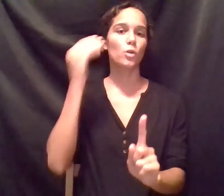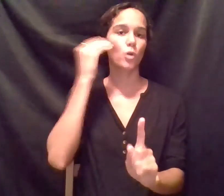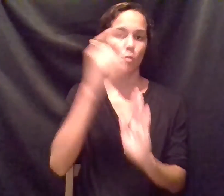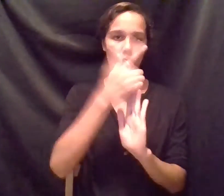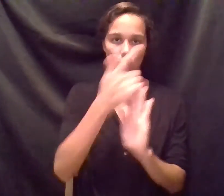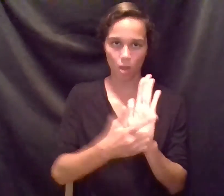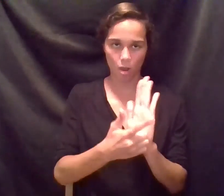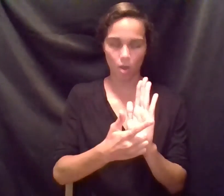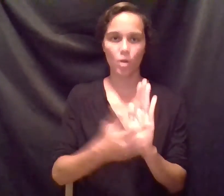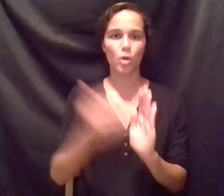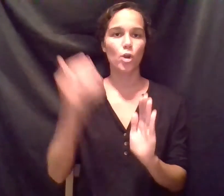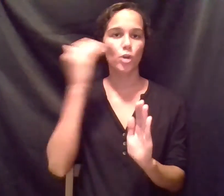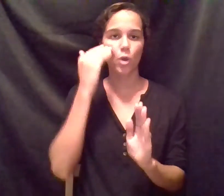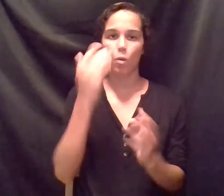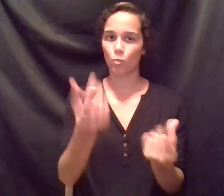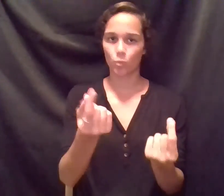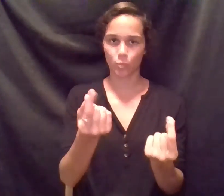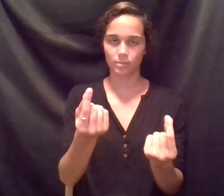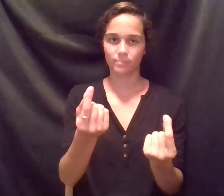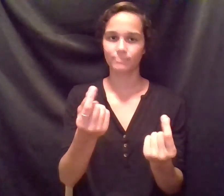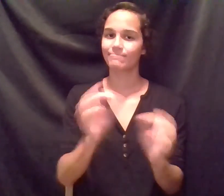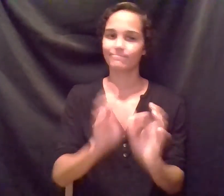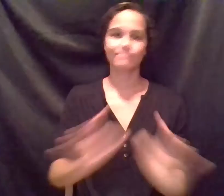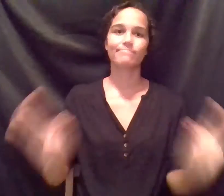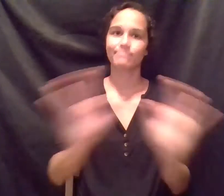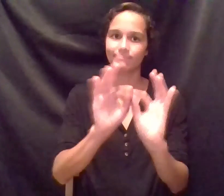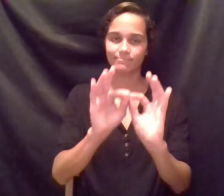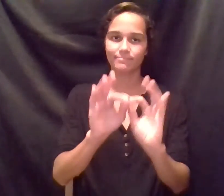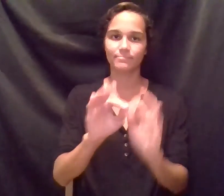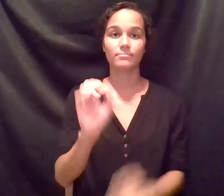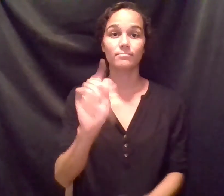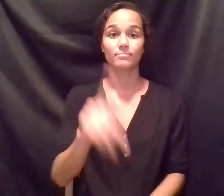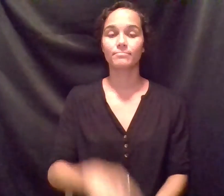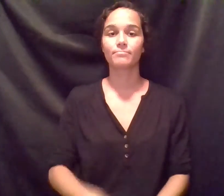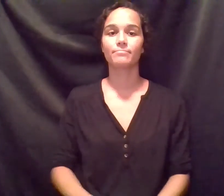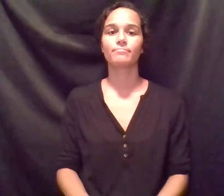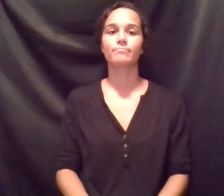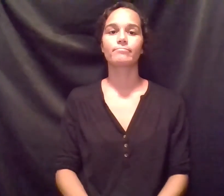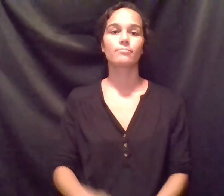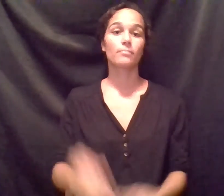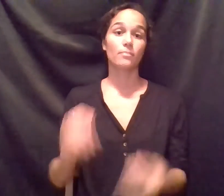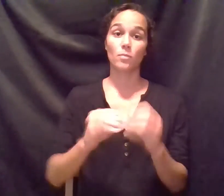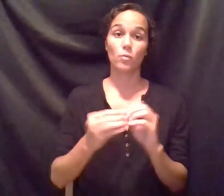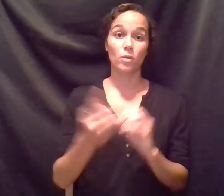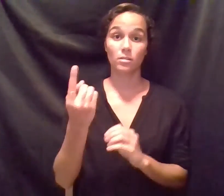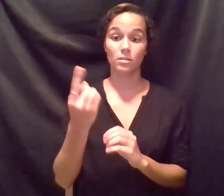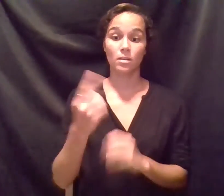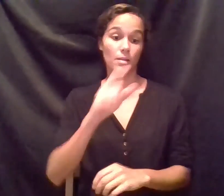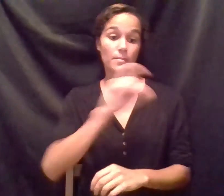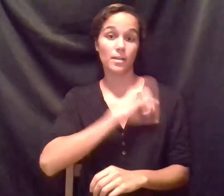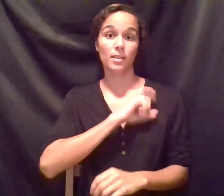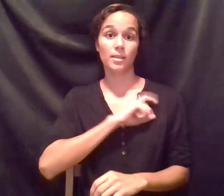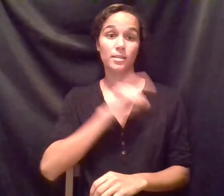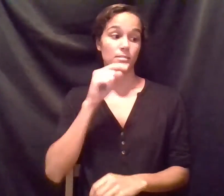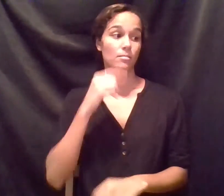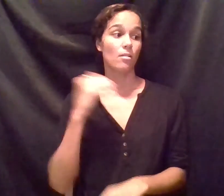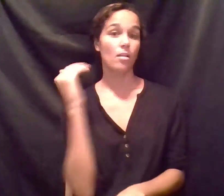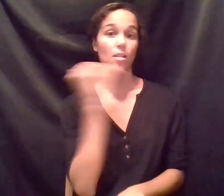Know what you're going to do, okay? Police can lie to you. Guess who said that? The United States Supreme